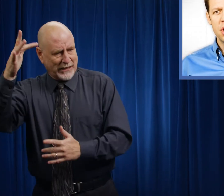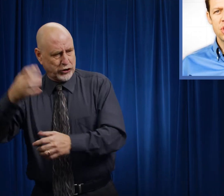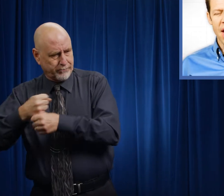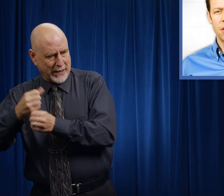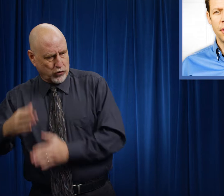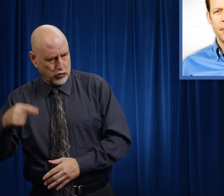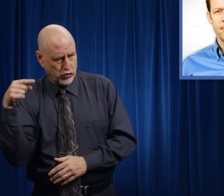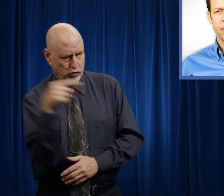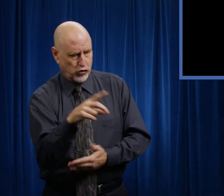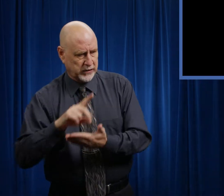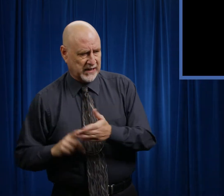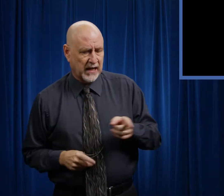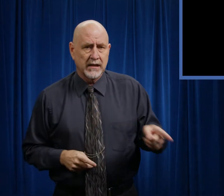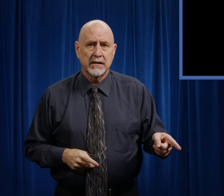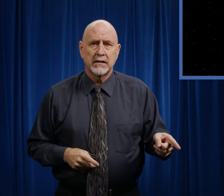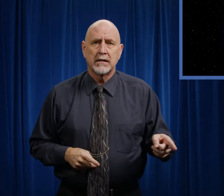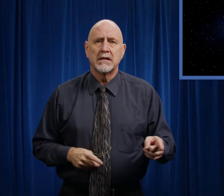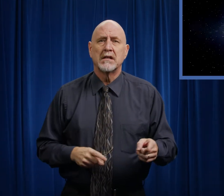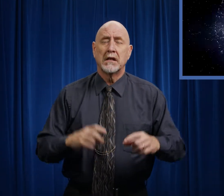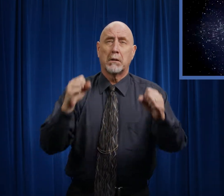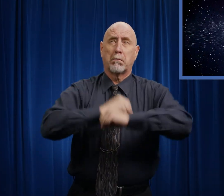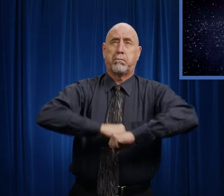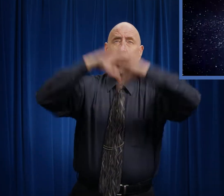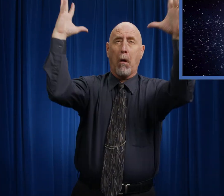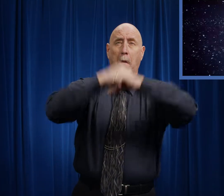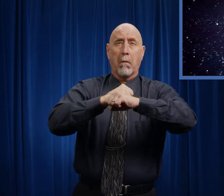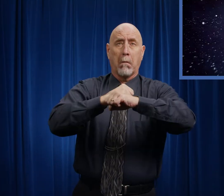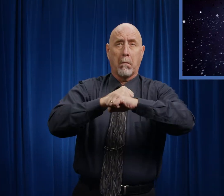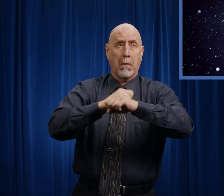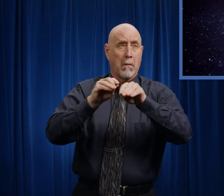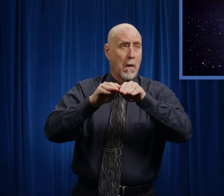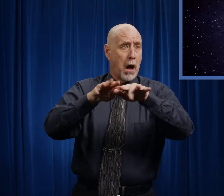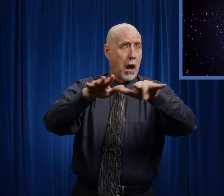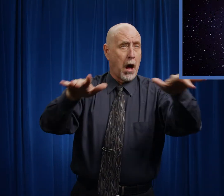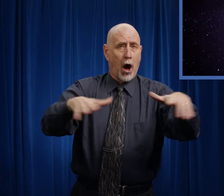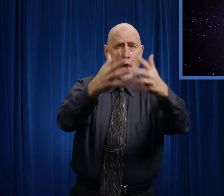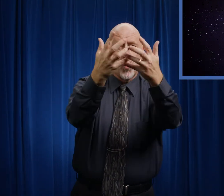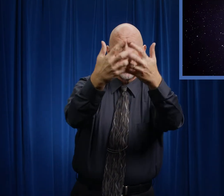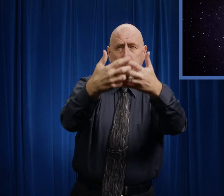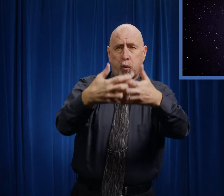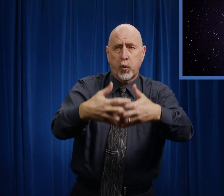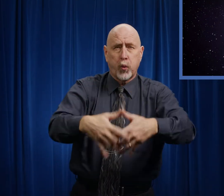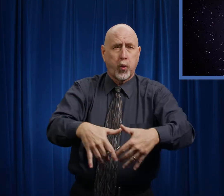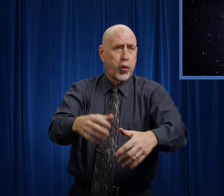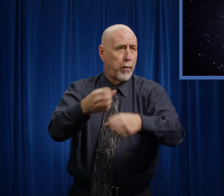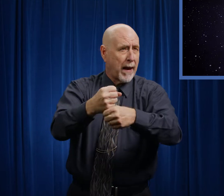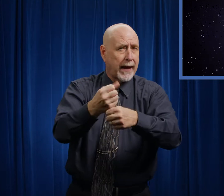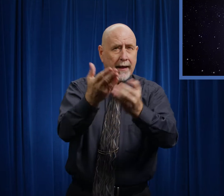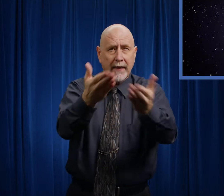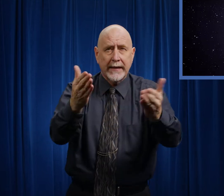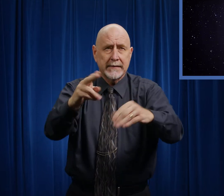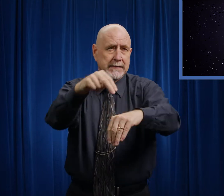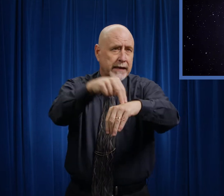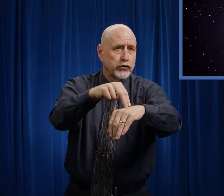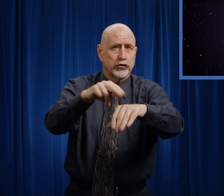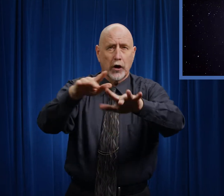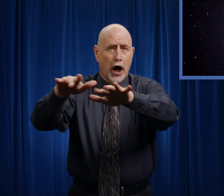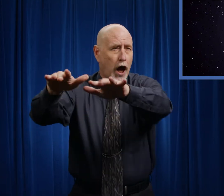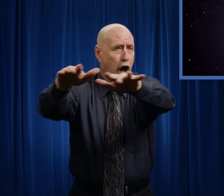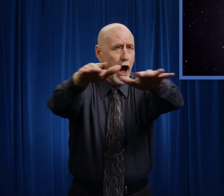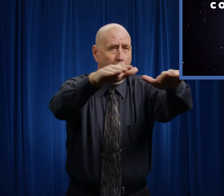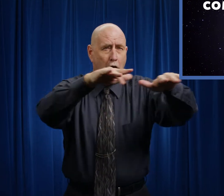intelligent designer. Big explosions just simply don't bring about order. They don't cause things that